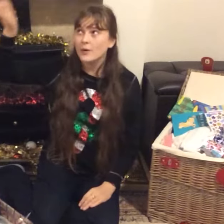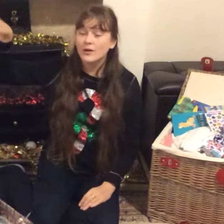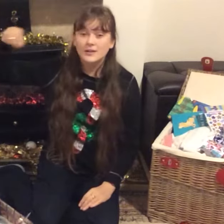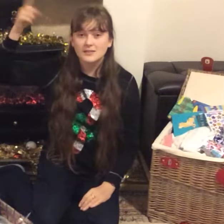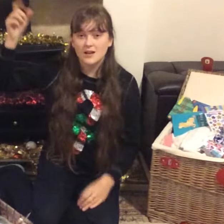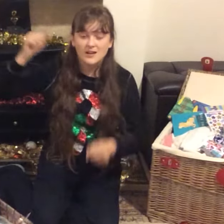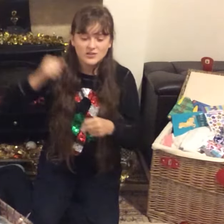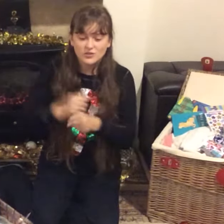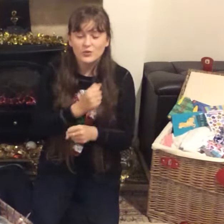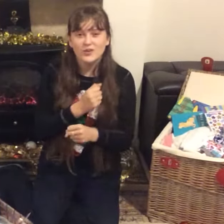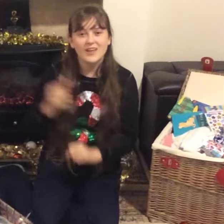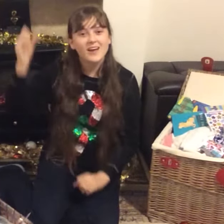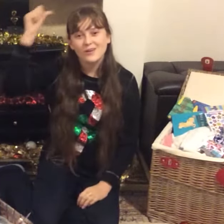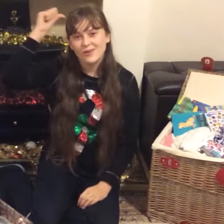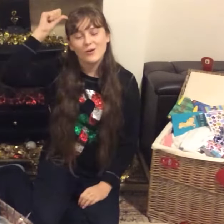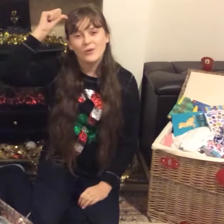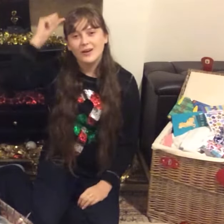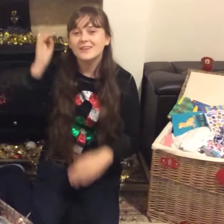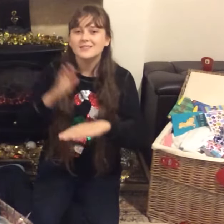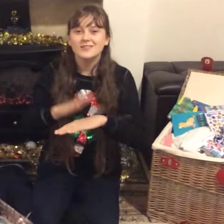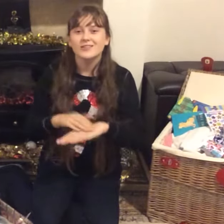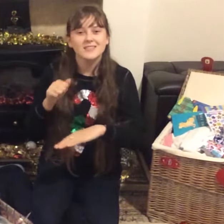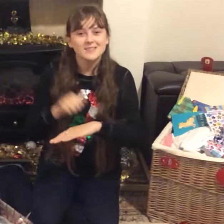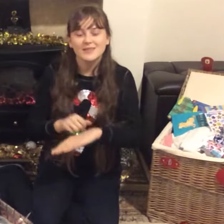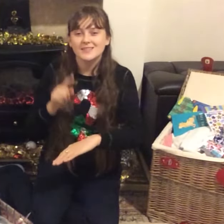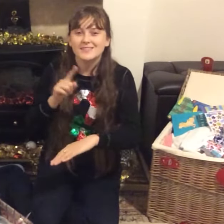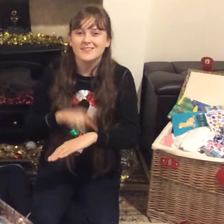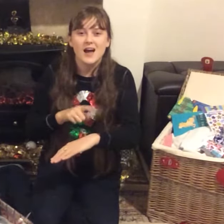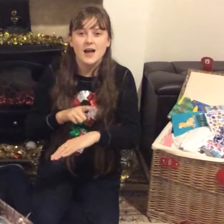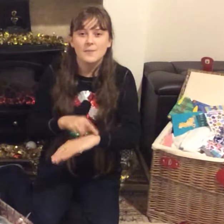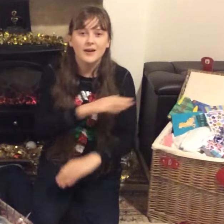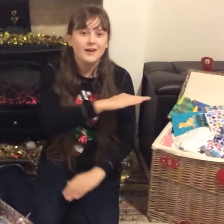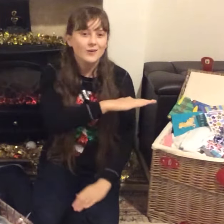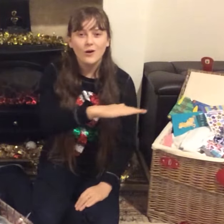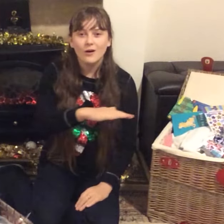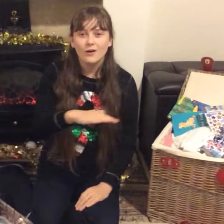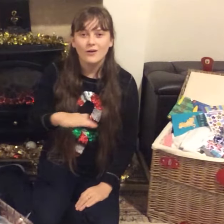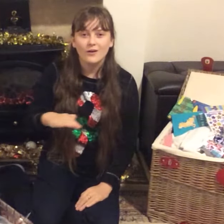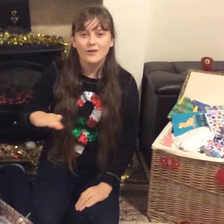burning sun Do they know it's Christmastime at all?